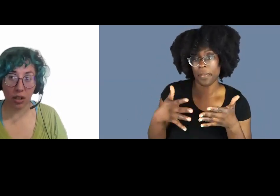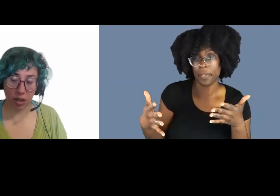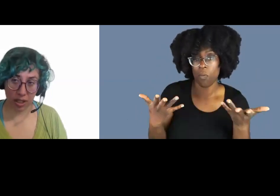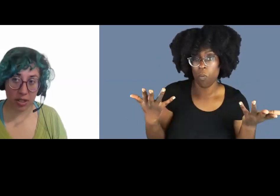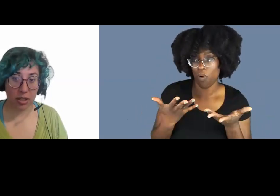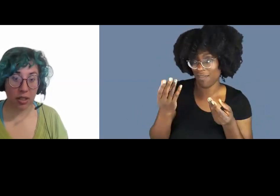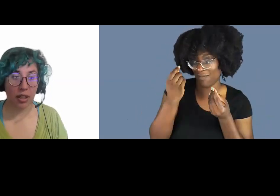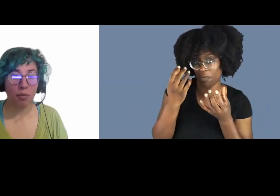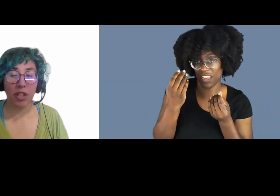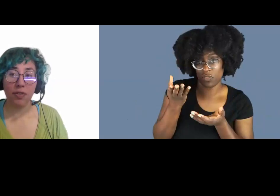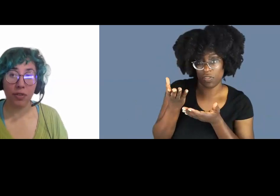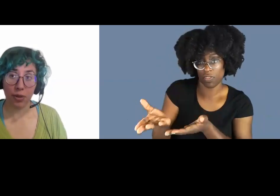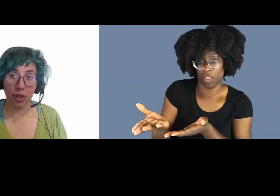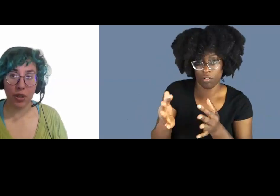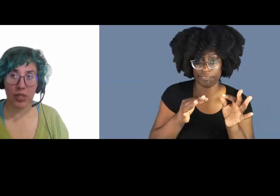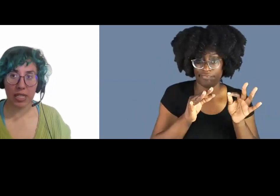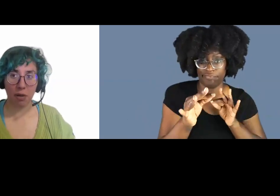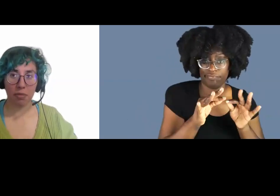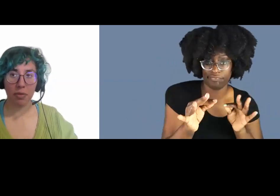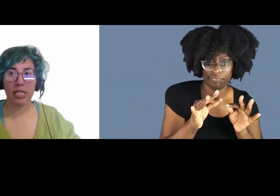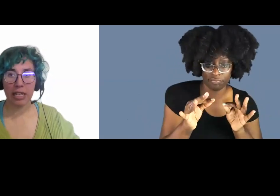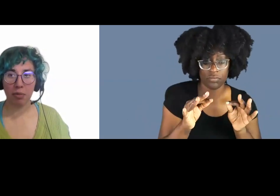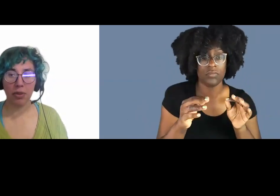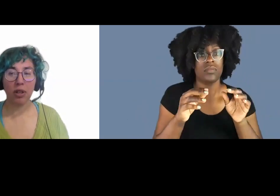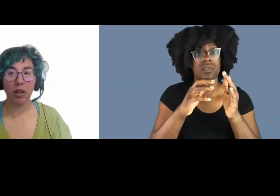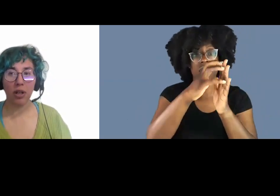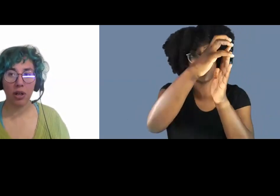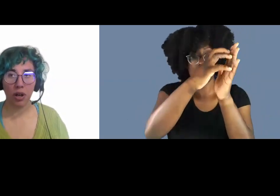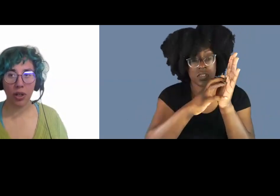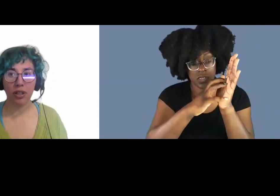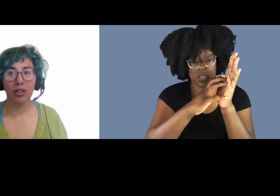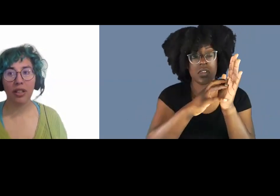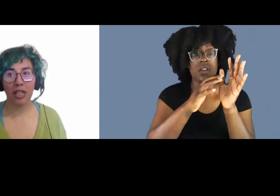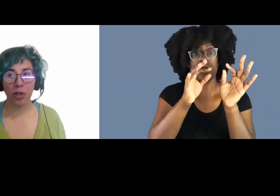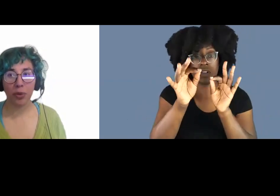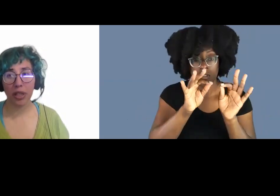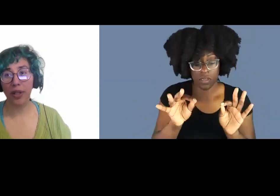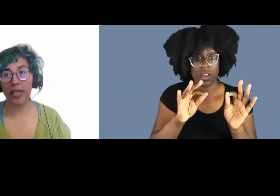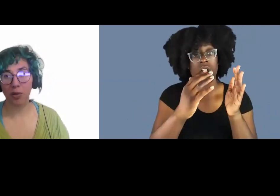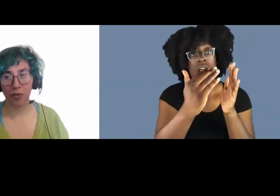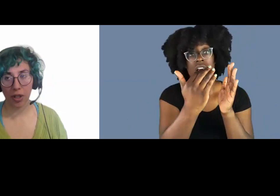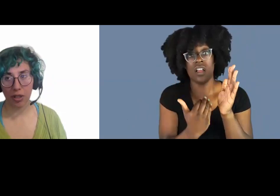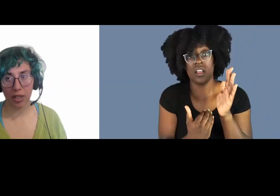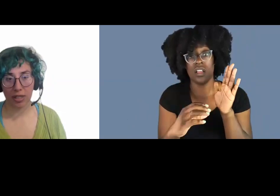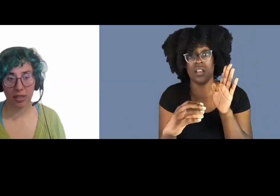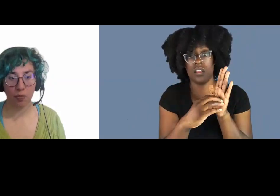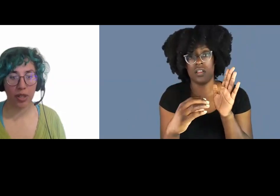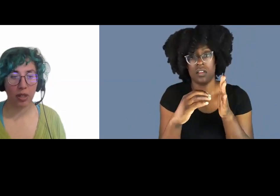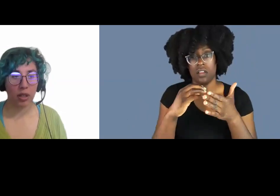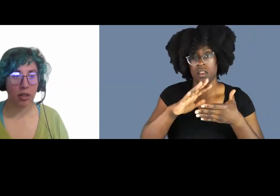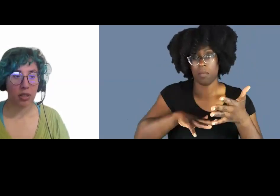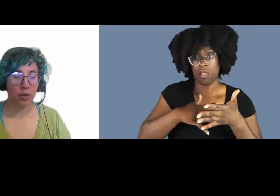is on it, before you set up the table on the email without any type of